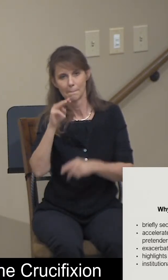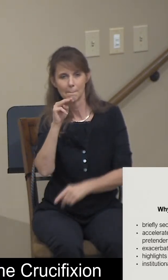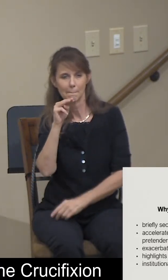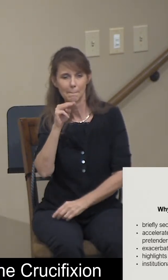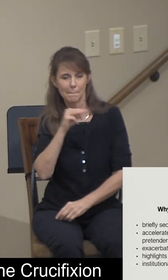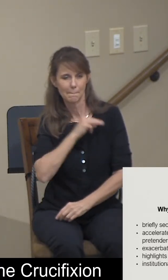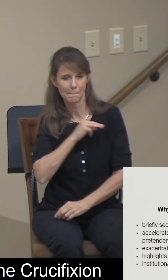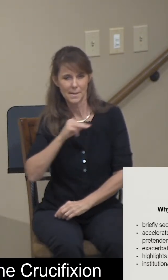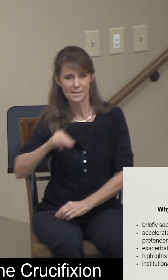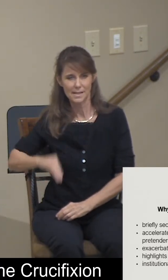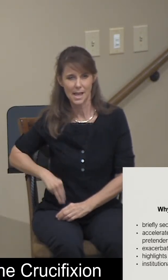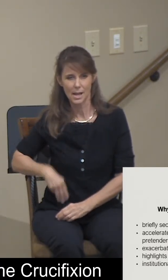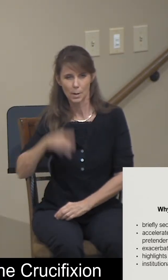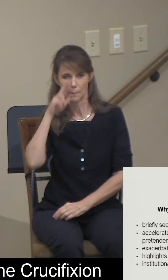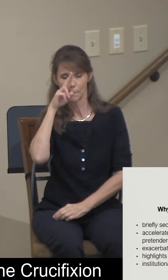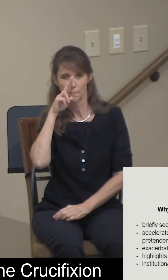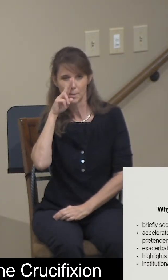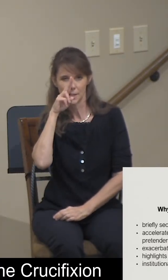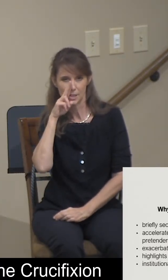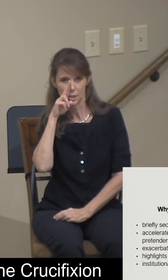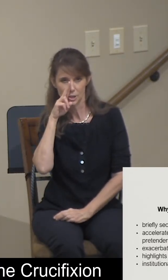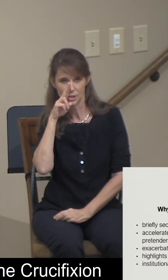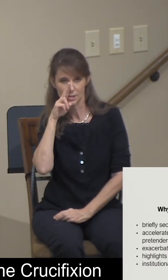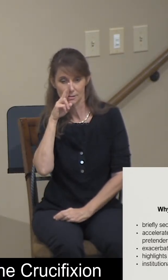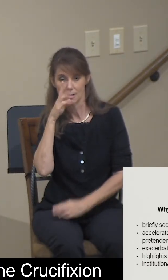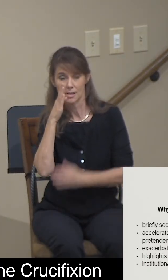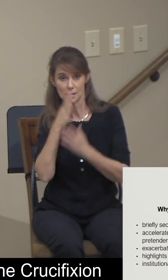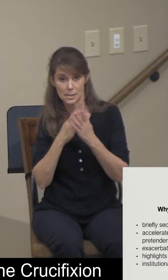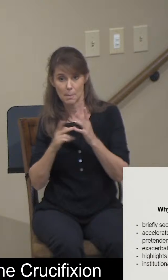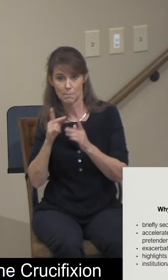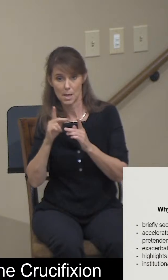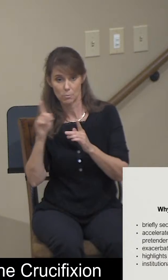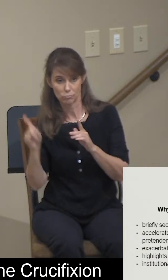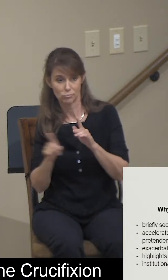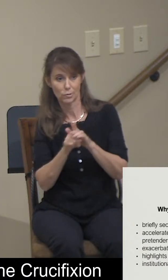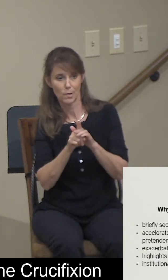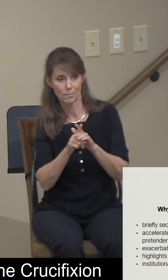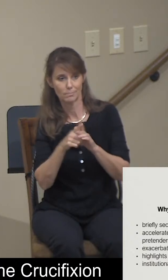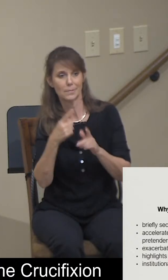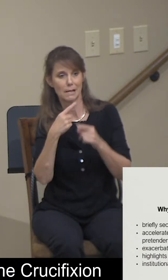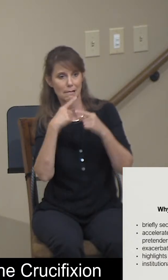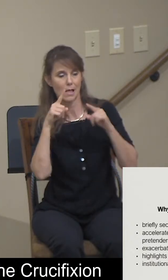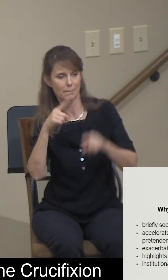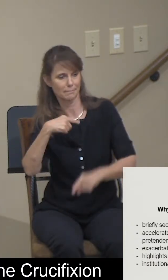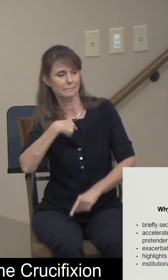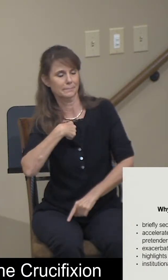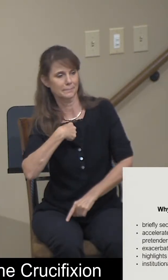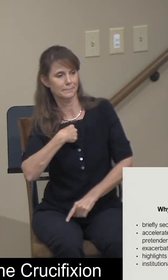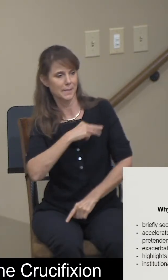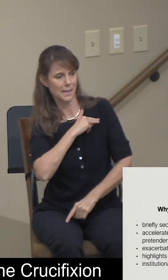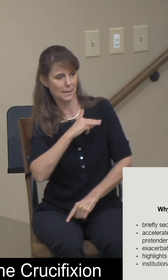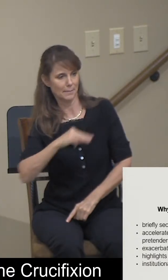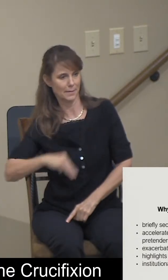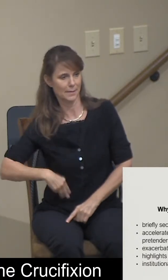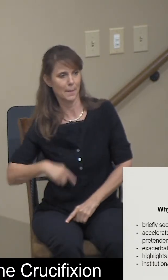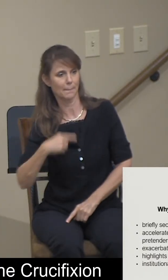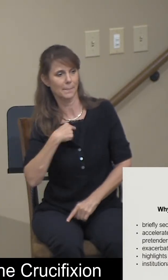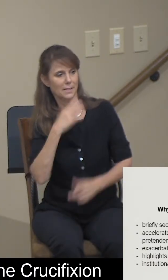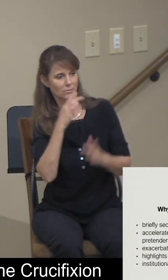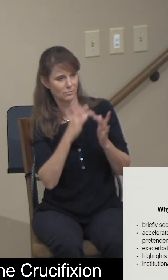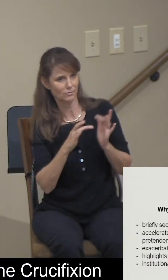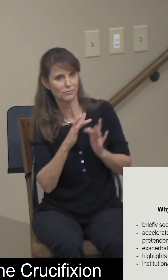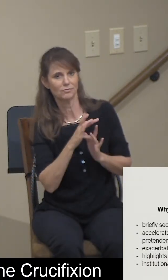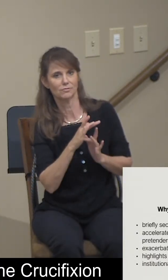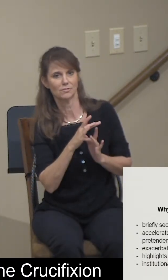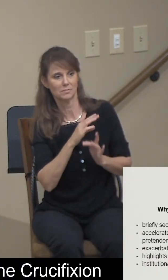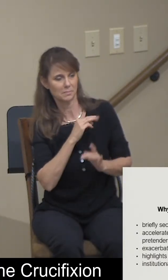weeks and what it was that some of these individuals who claimed that they were the Messiah in the decades and centuries around